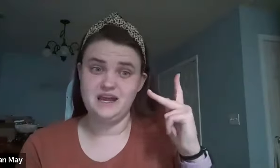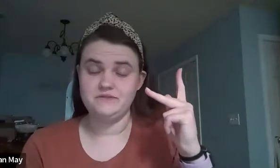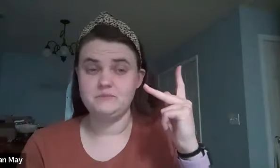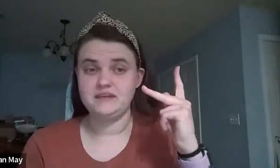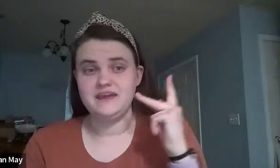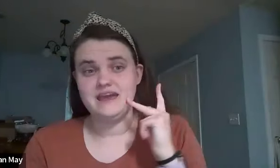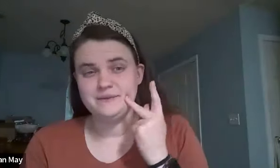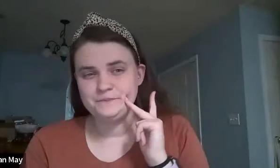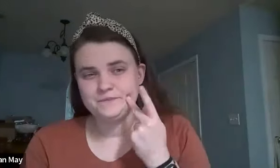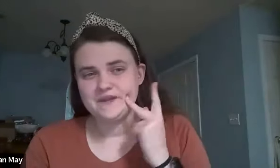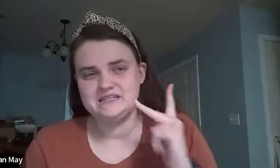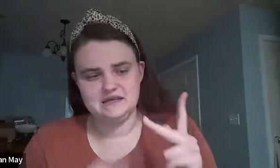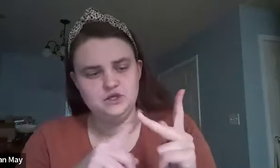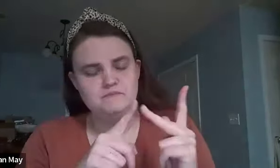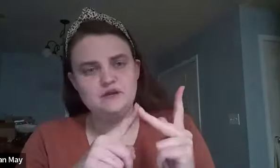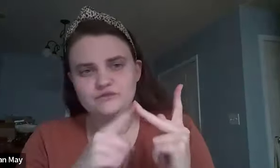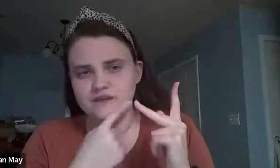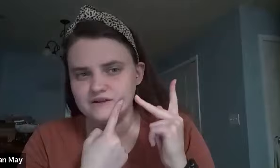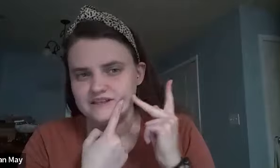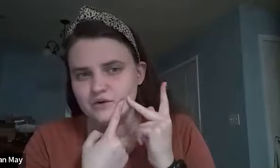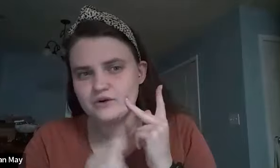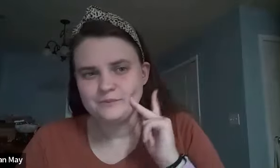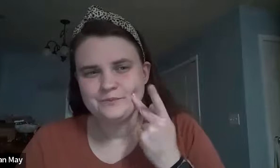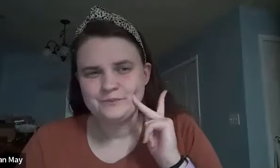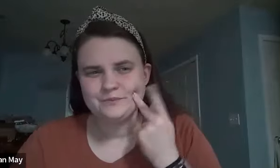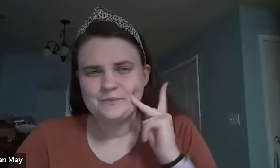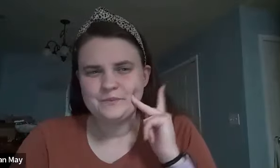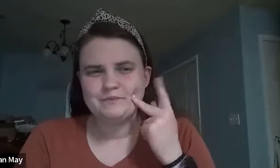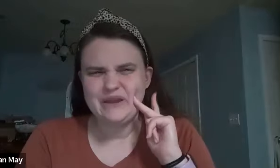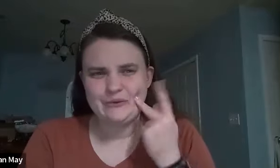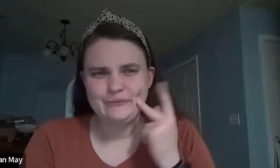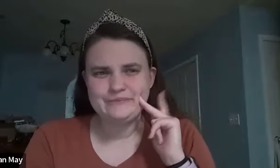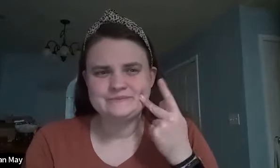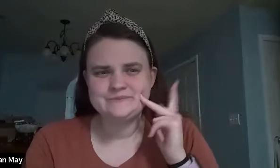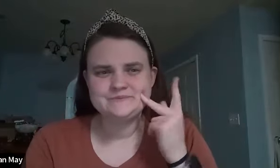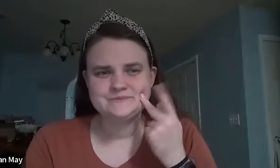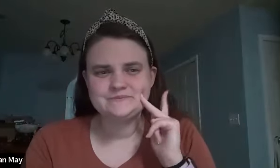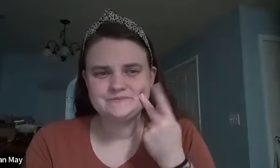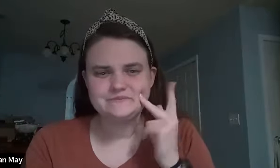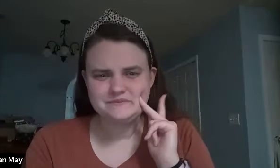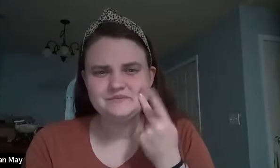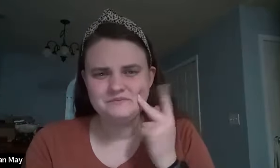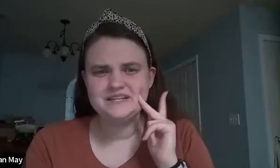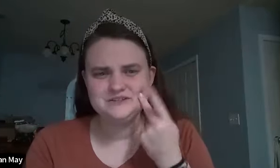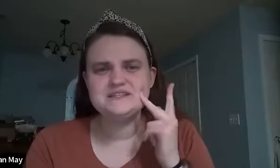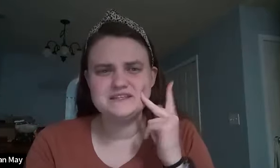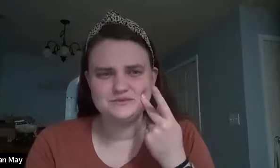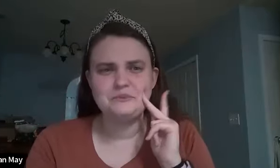of up like a K. And it's that your middle fingers in the corner, pickle. I do see this one